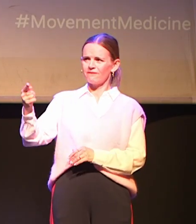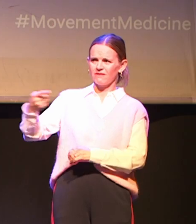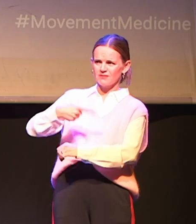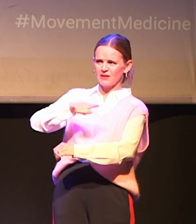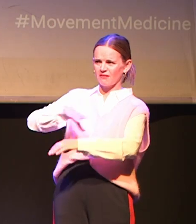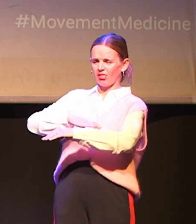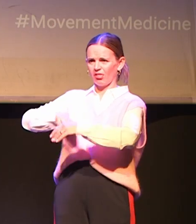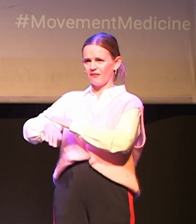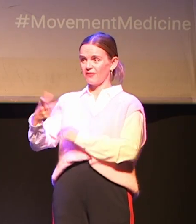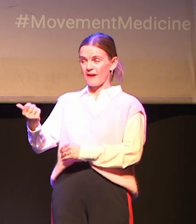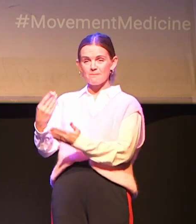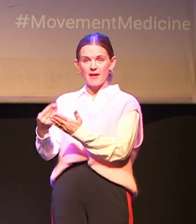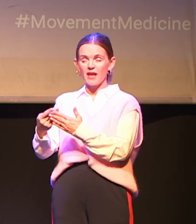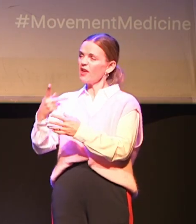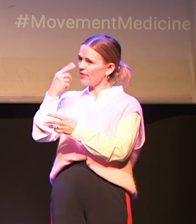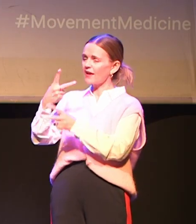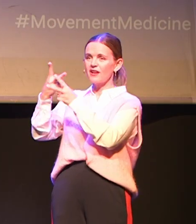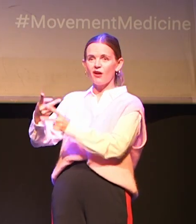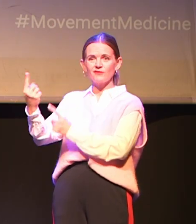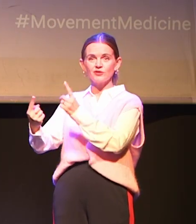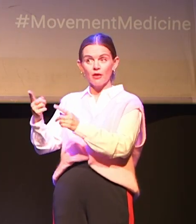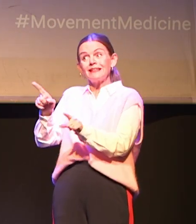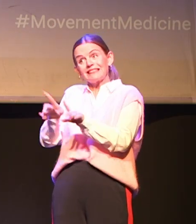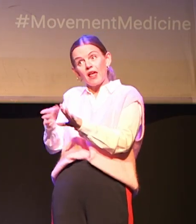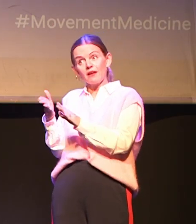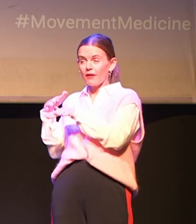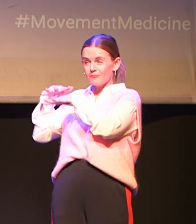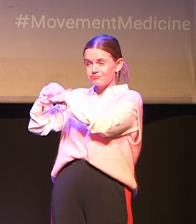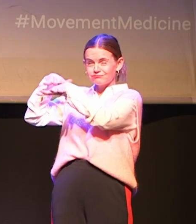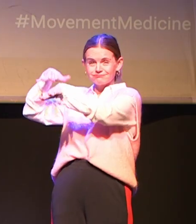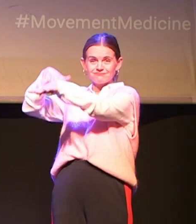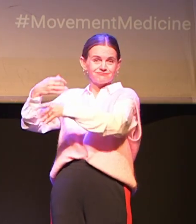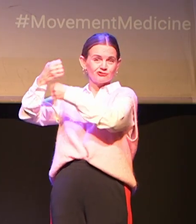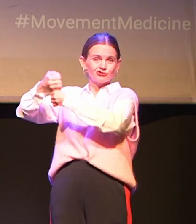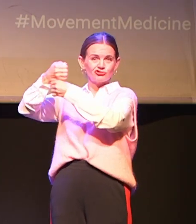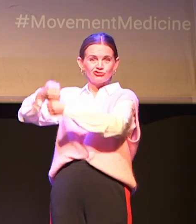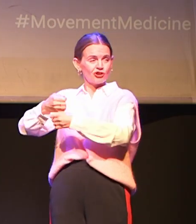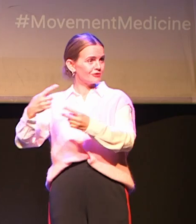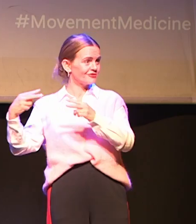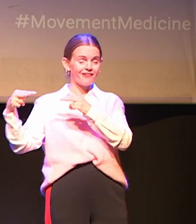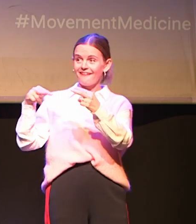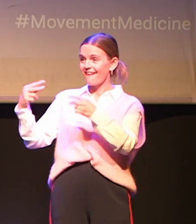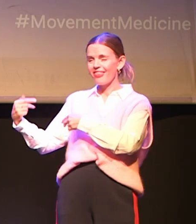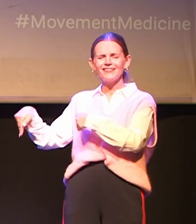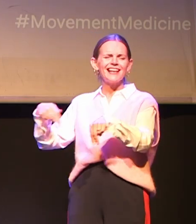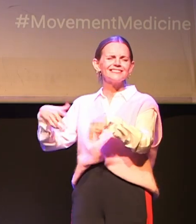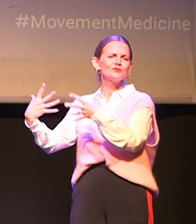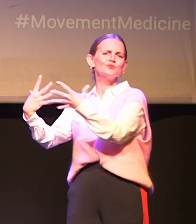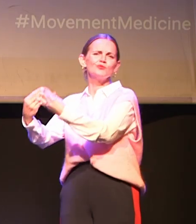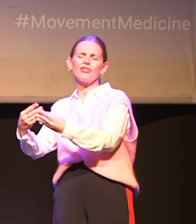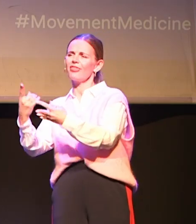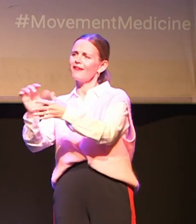after them one another. Right? They're going church. They're doing what they need to do. They're in dance together. Can